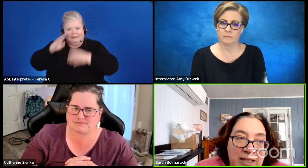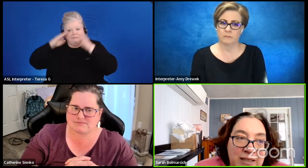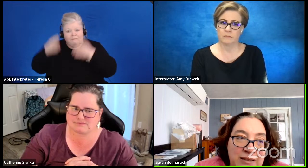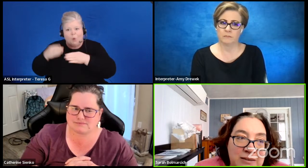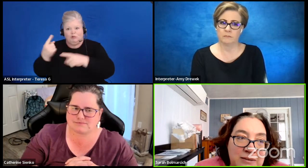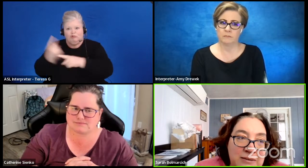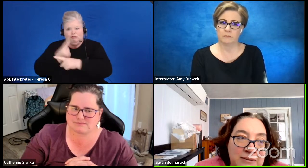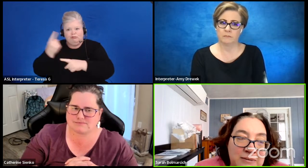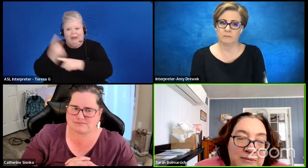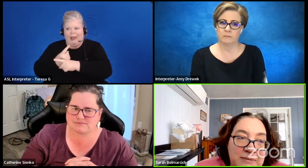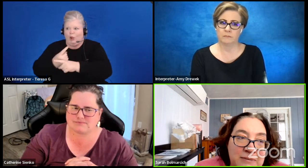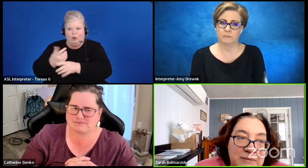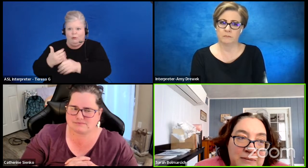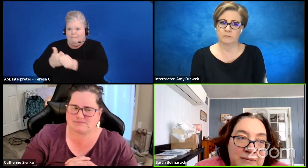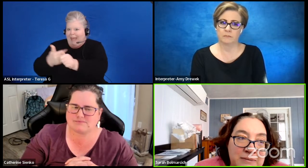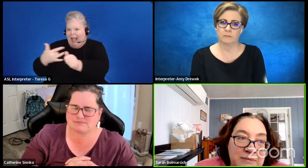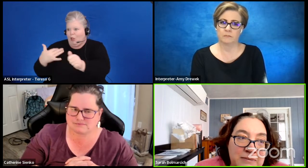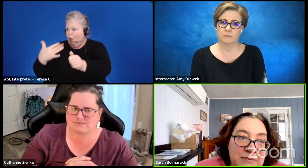its backlog.